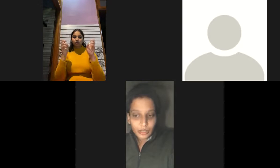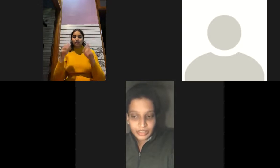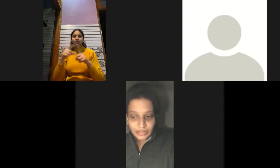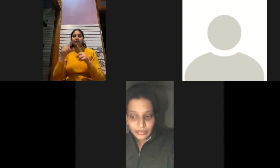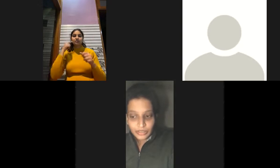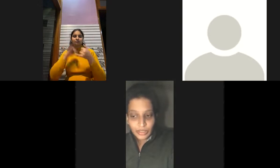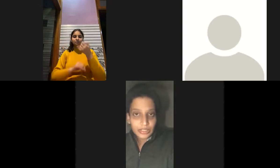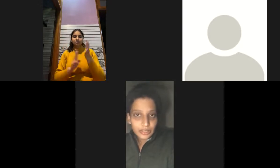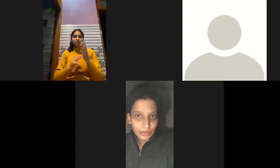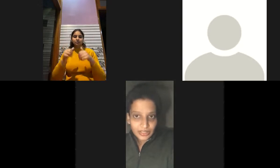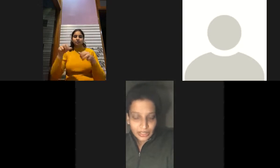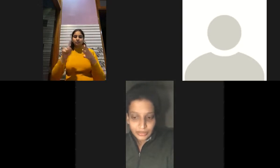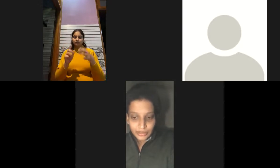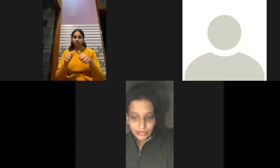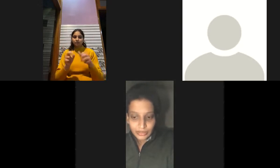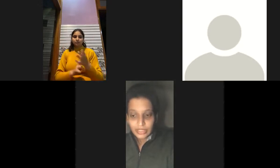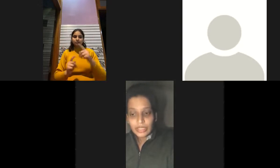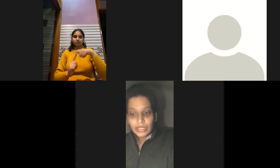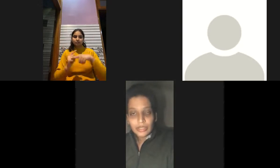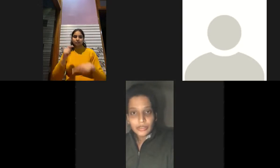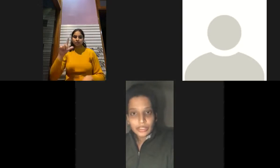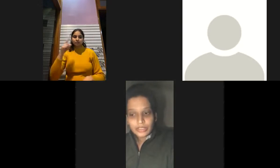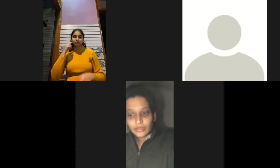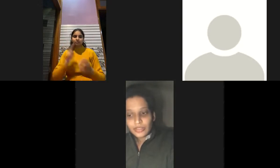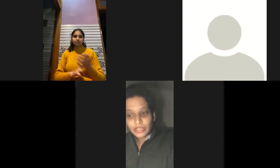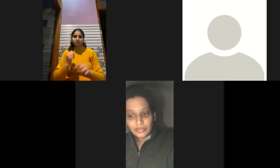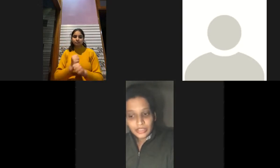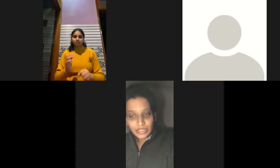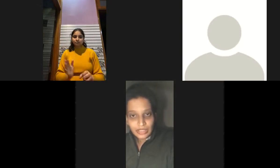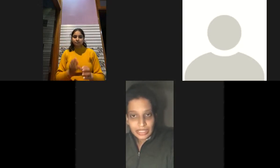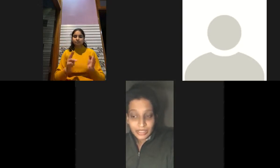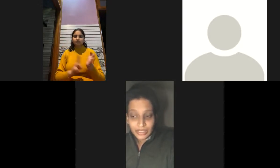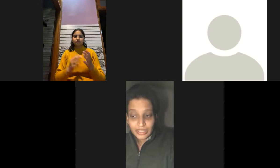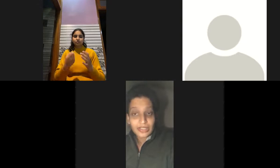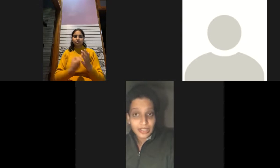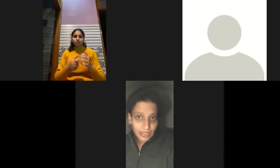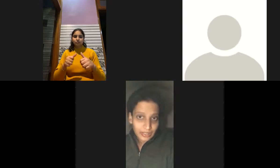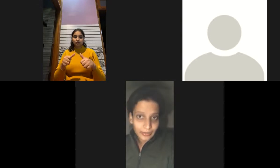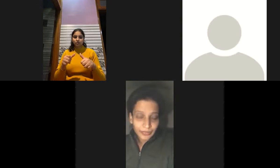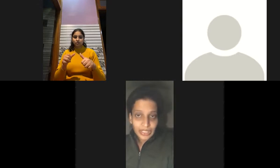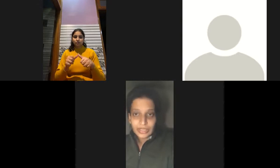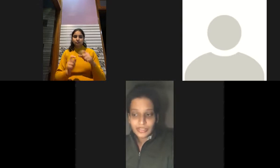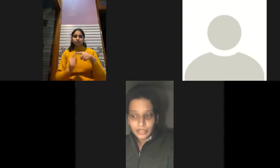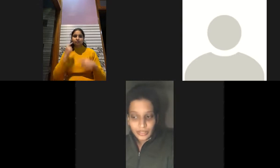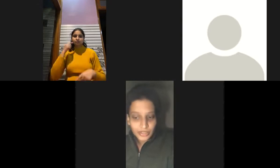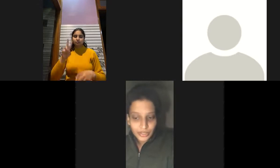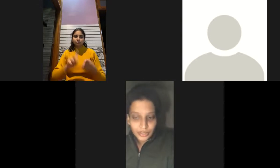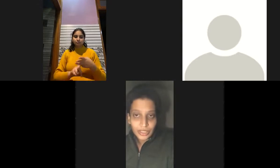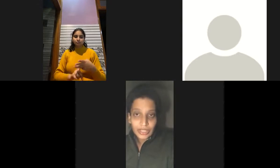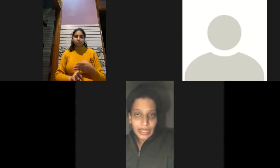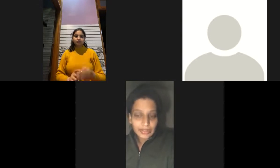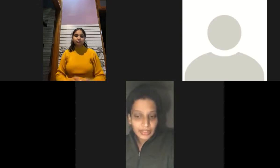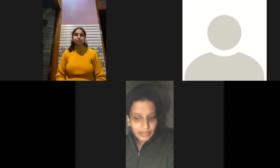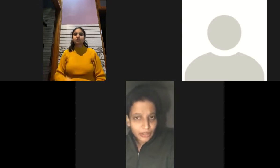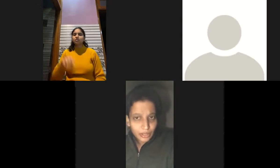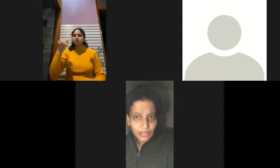the Normative, Jonathan Swift's Gulliver's Travel. Now, Jonathan Swift's Gulliver's Travel has been read as a satire, as children's literature,